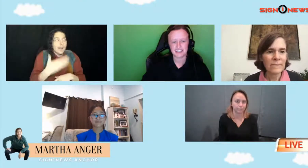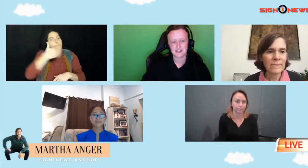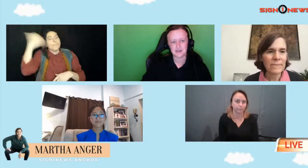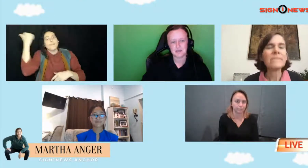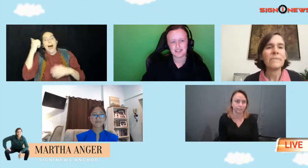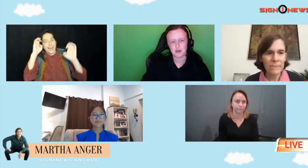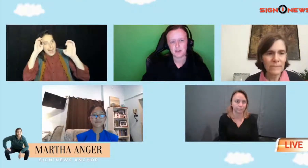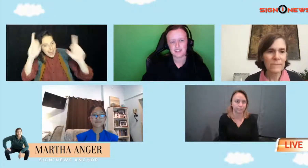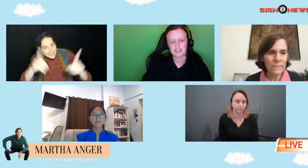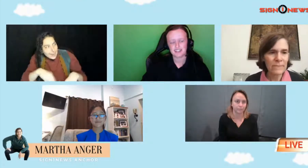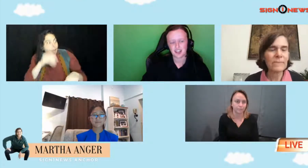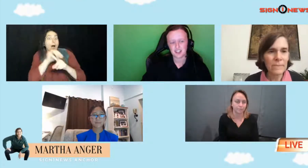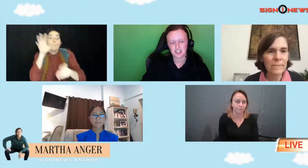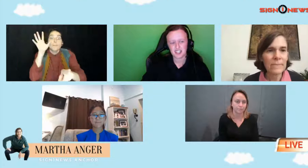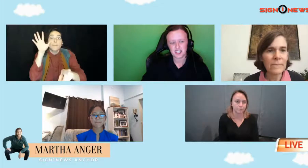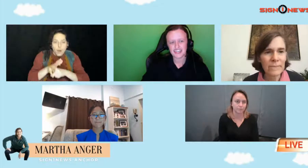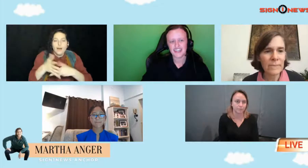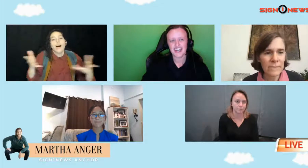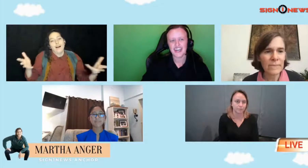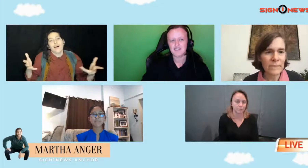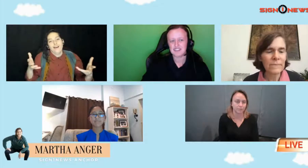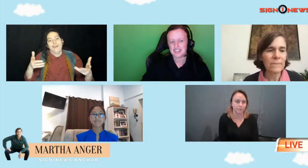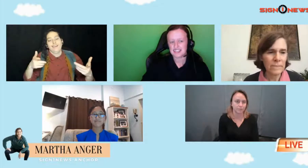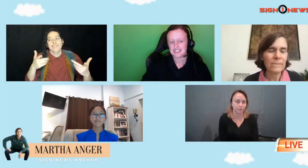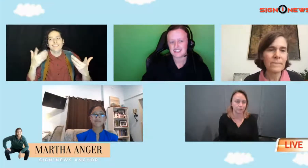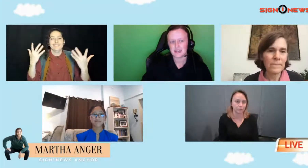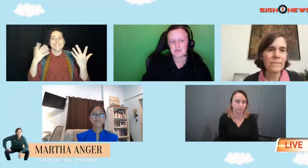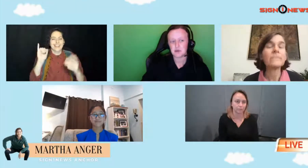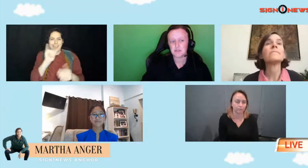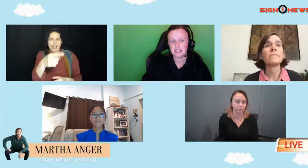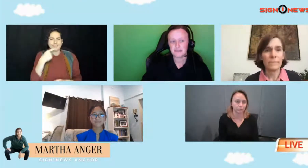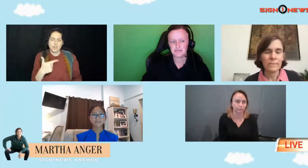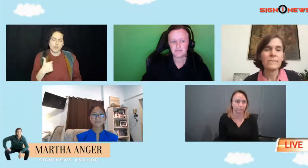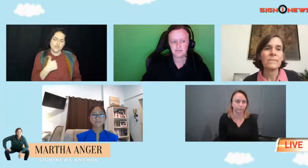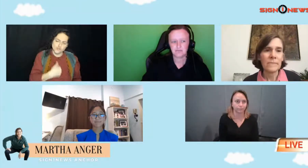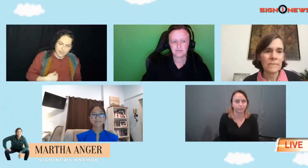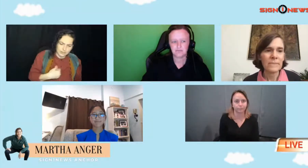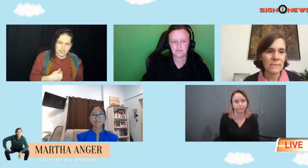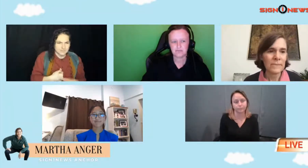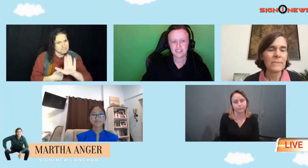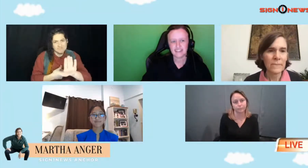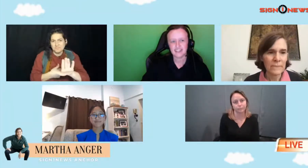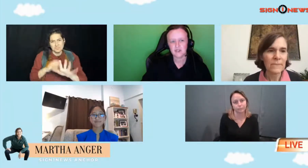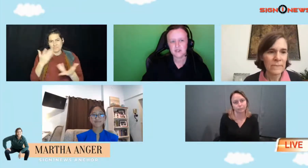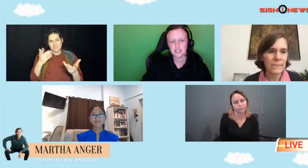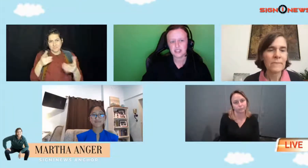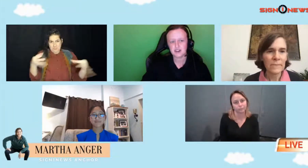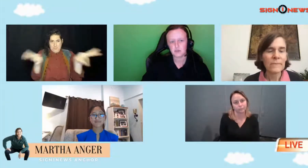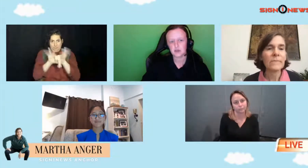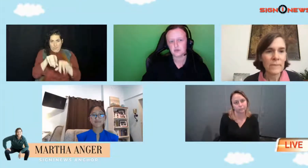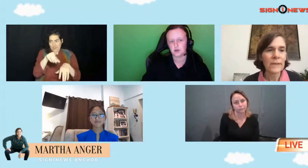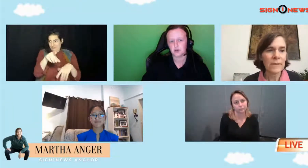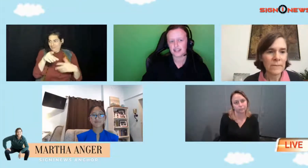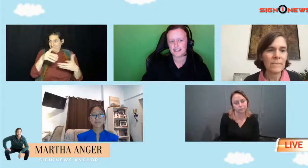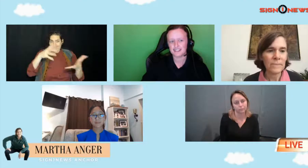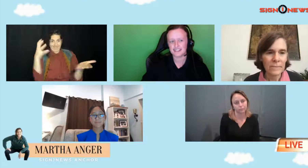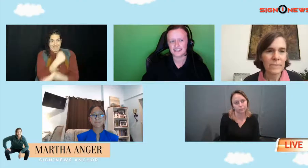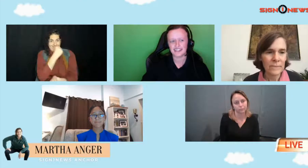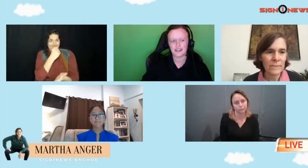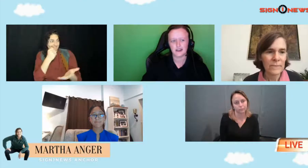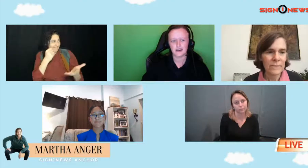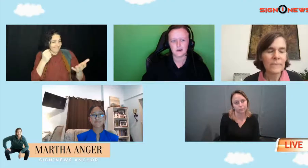experience. But now with technology, everything is improving. And like you say, with